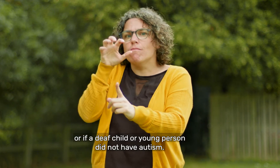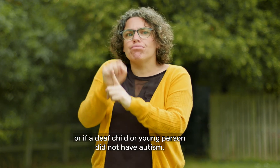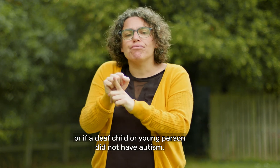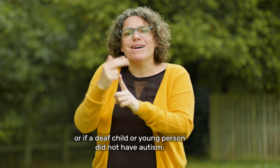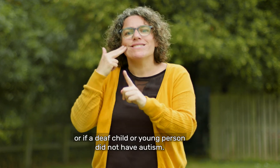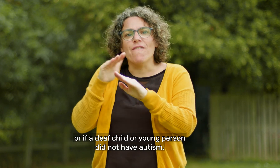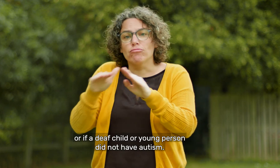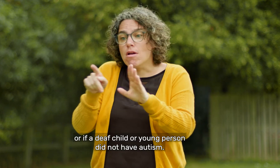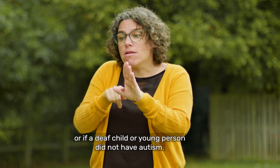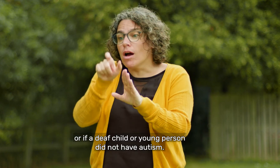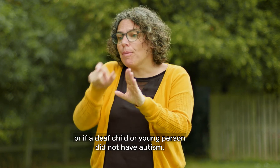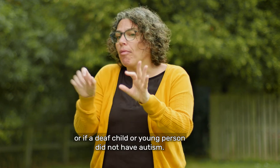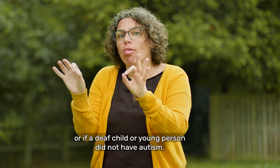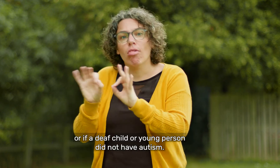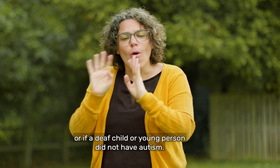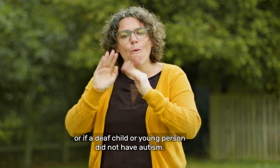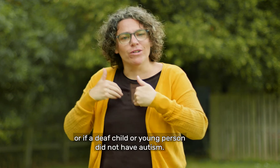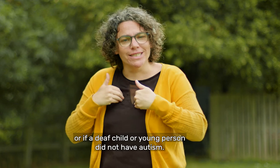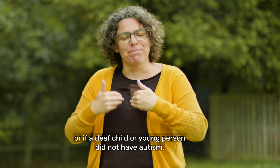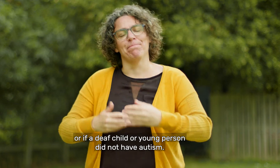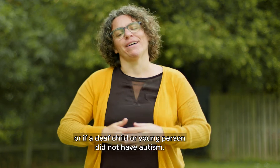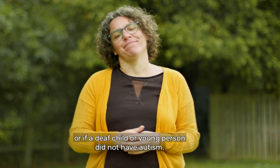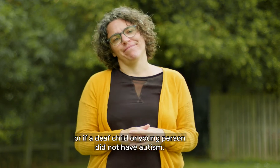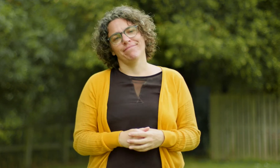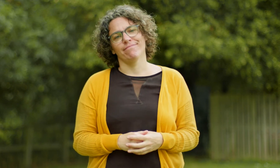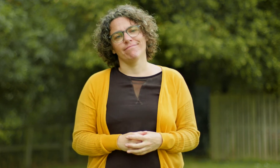deaf child or young person did not have autism.